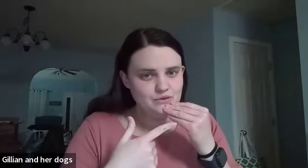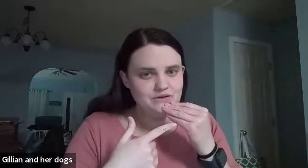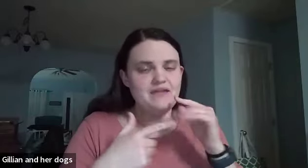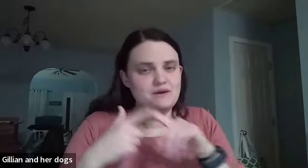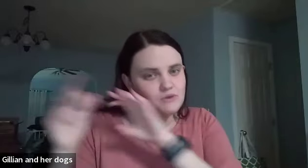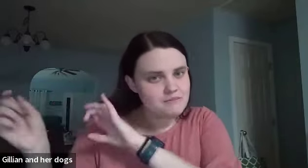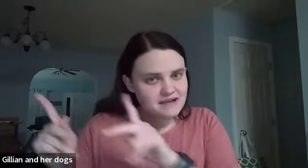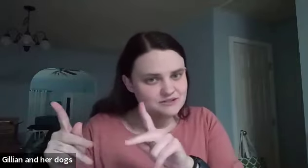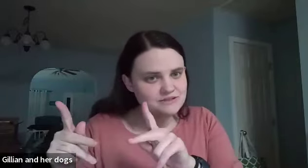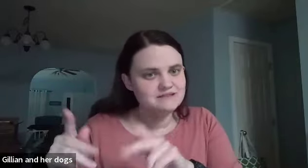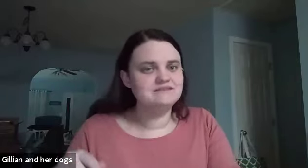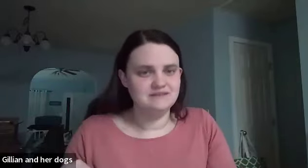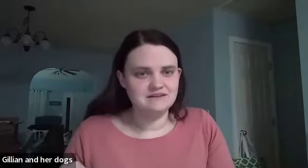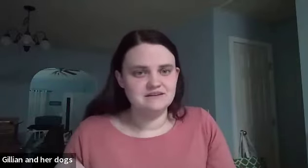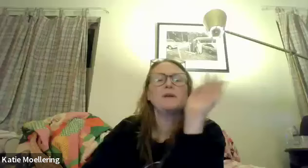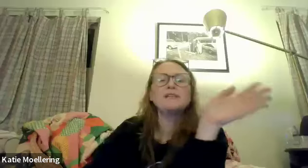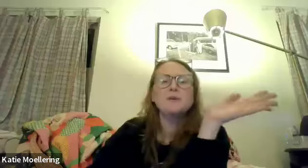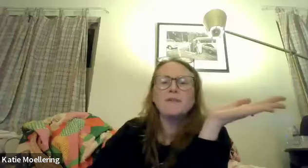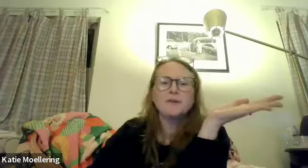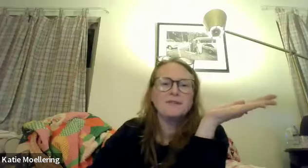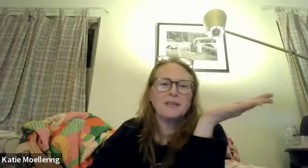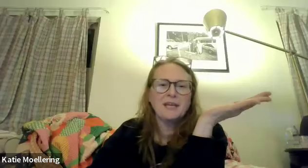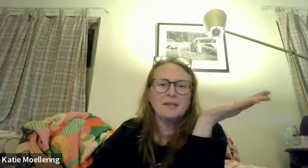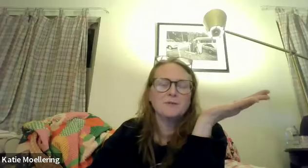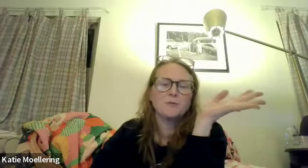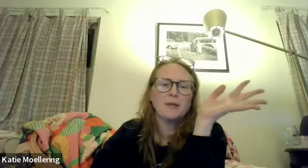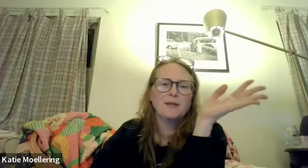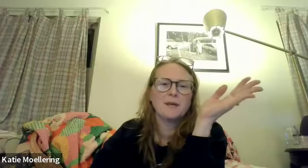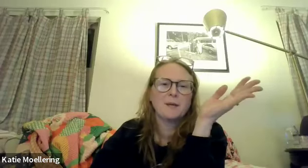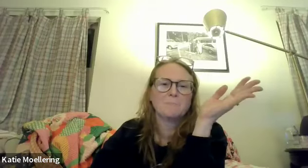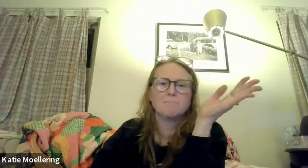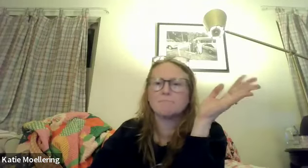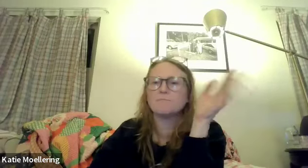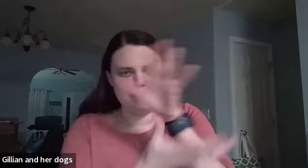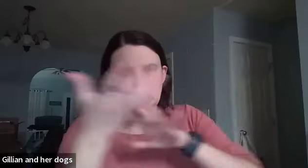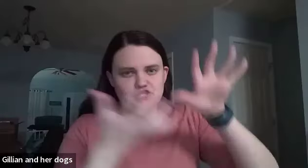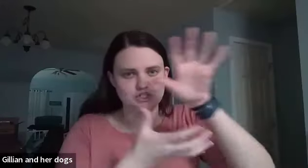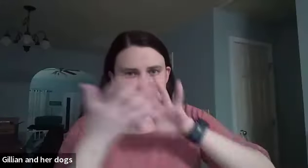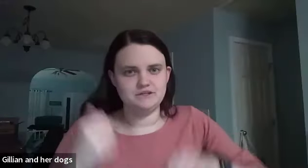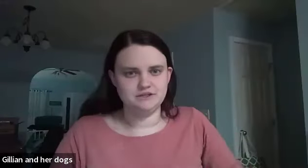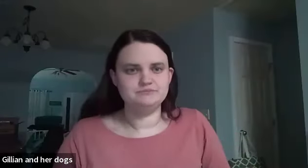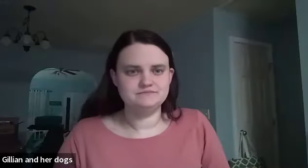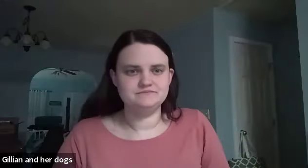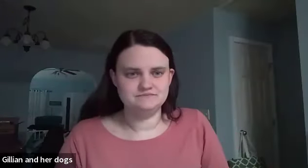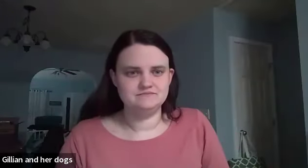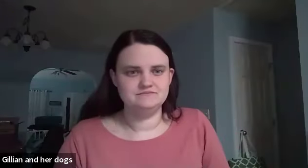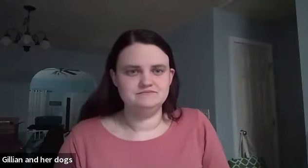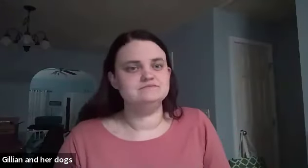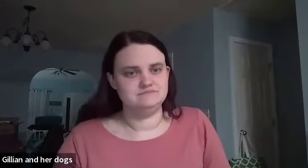food, and then we'll come back to it. Yeah, we could do weather at the end with, Yeah, our big because we cluster talked thing. about like tornado drill